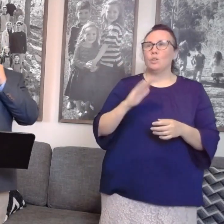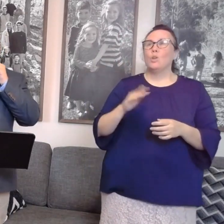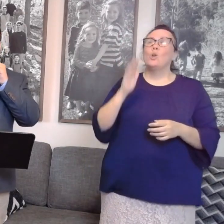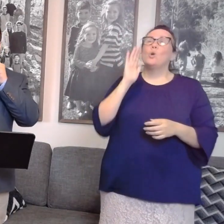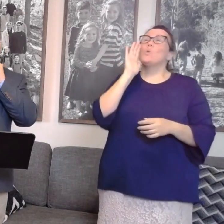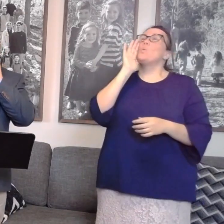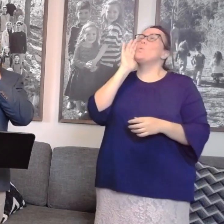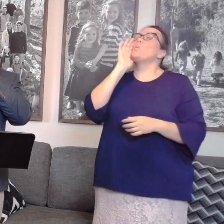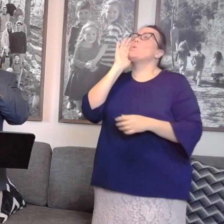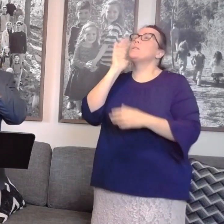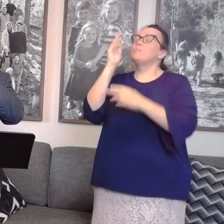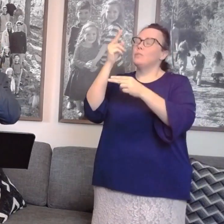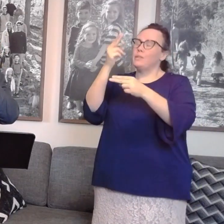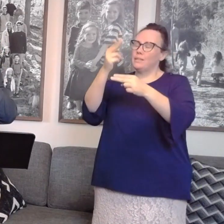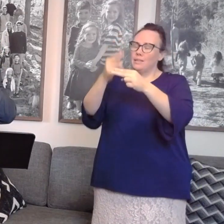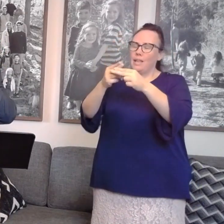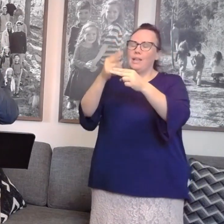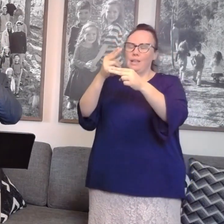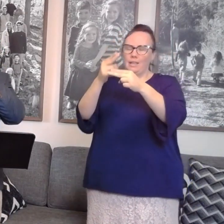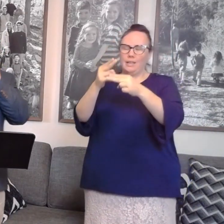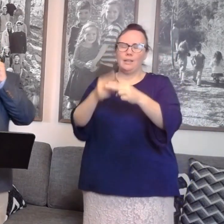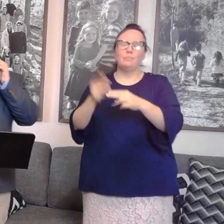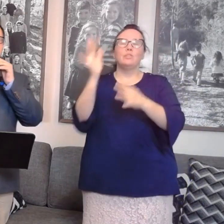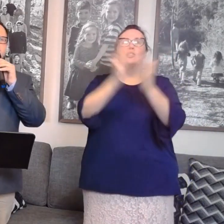Just whisper His name.